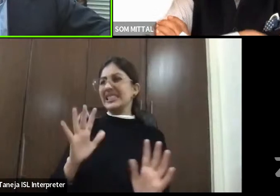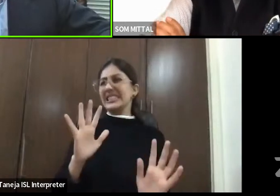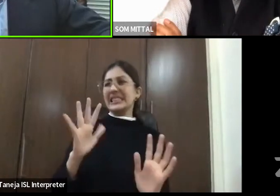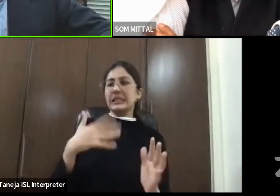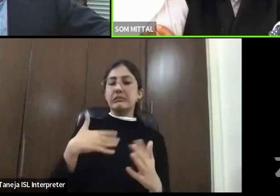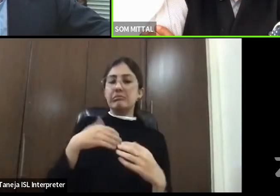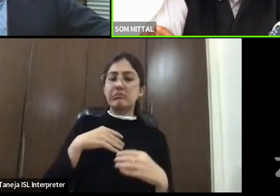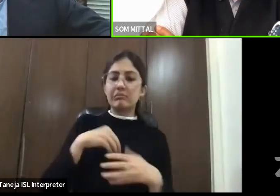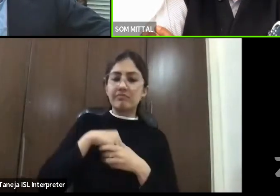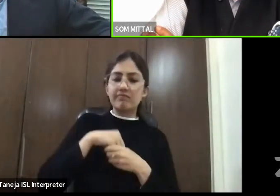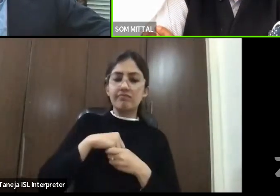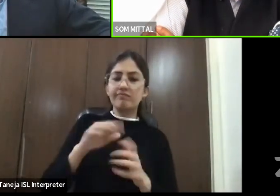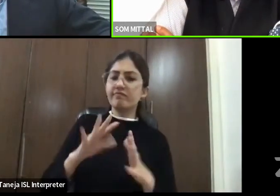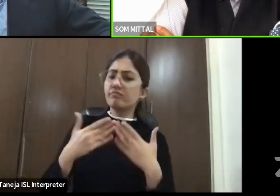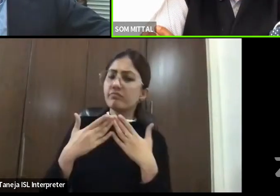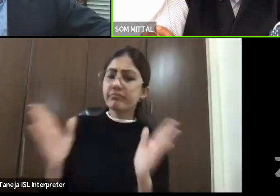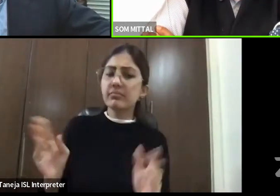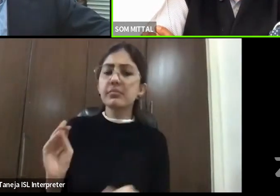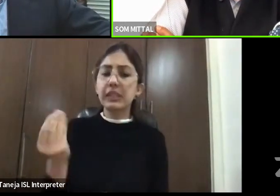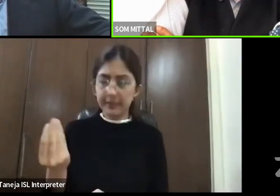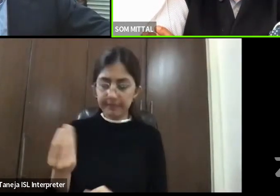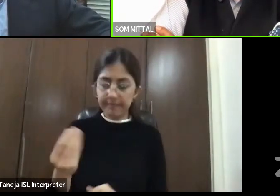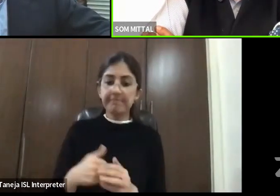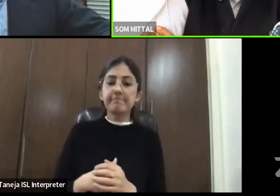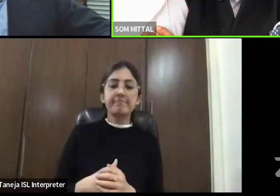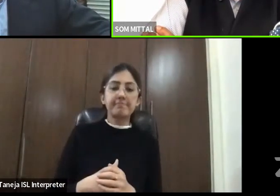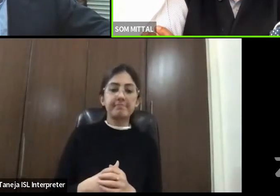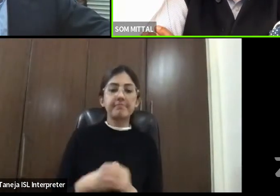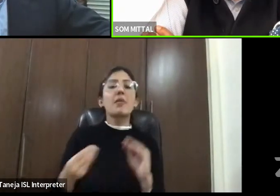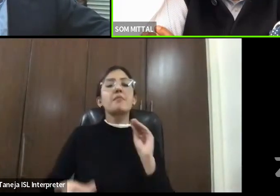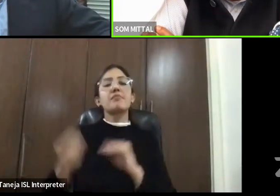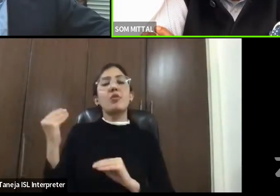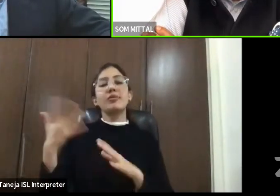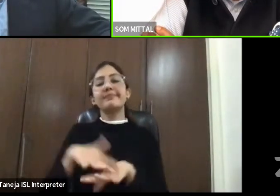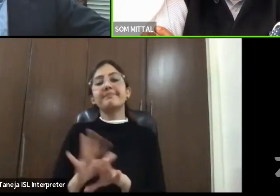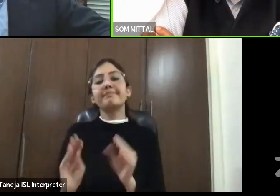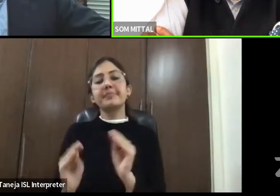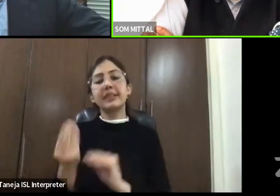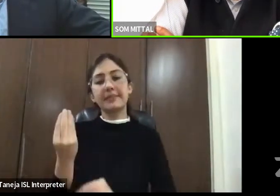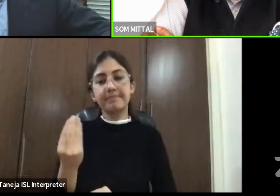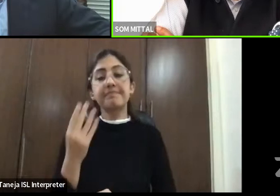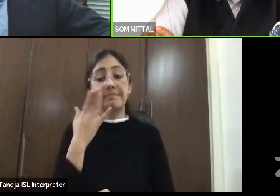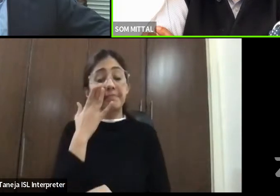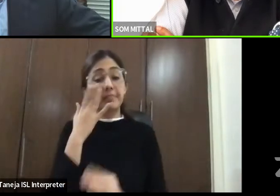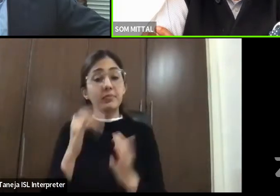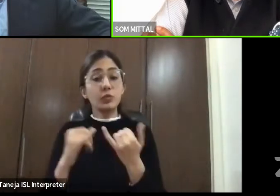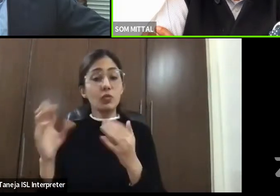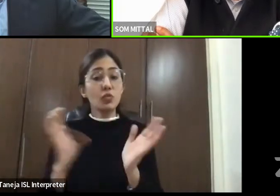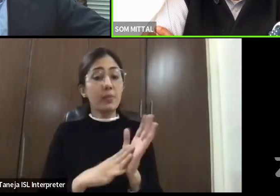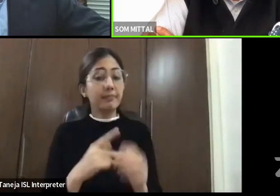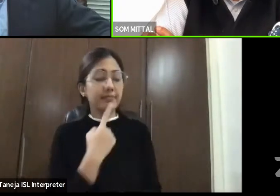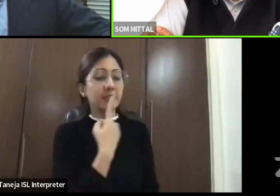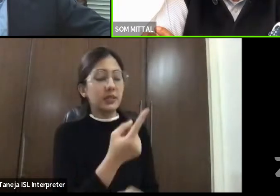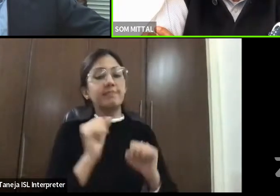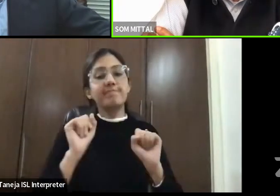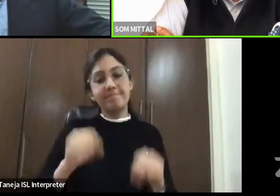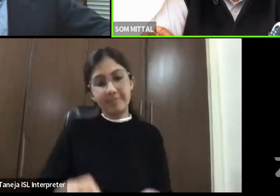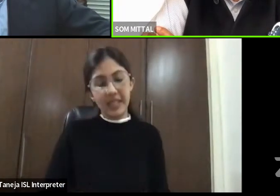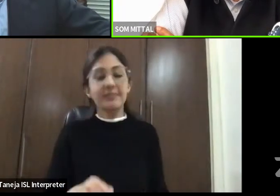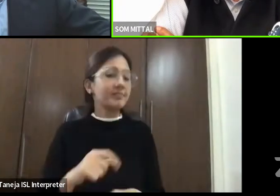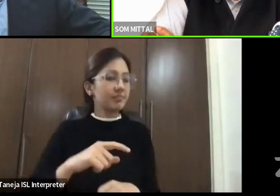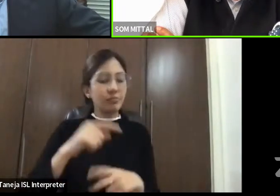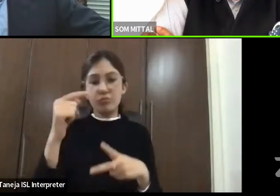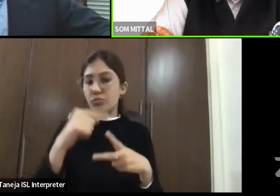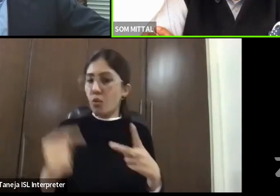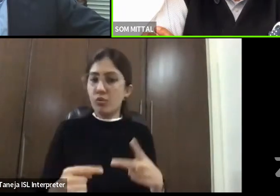closer to integration. No, I think that's very valuable because it takes two to make it happen.